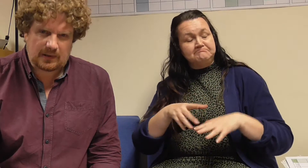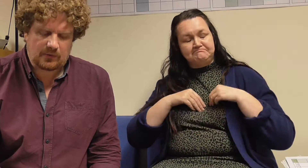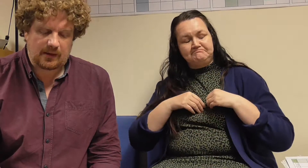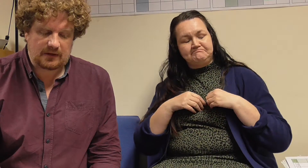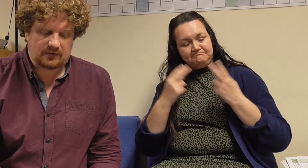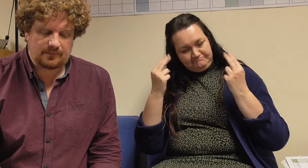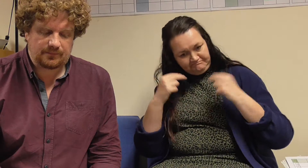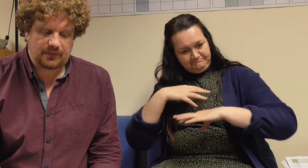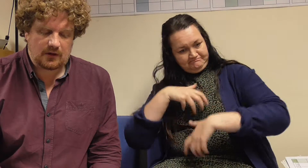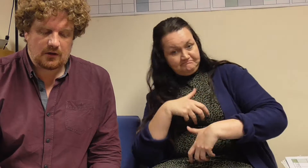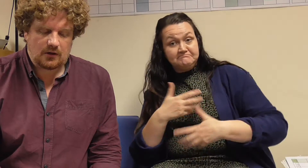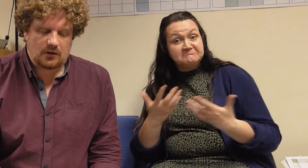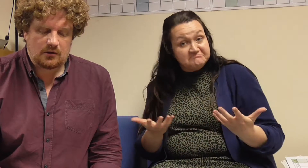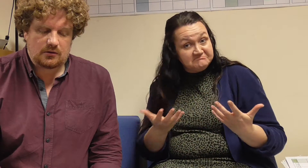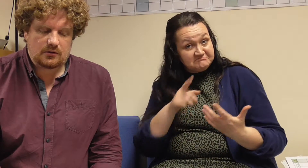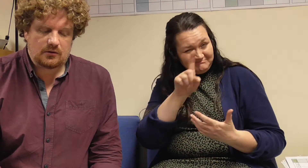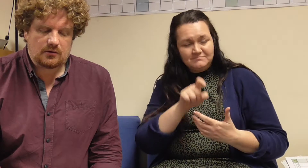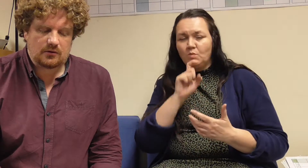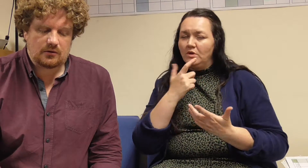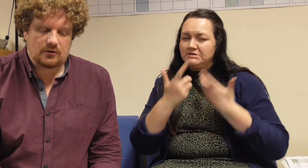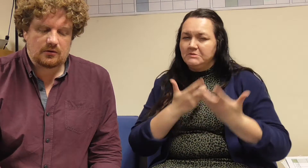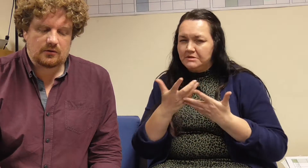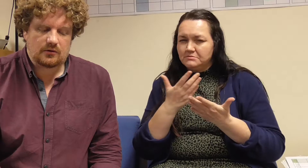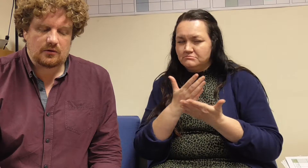I'll explain what that means.